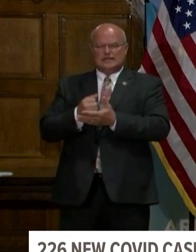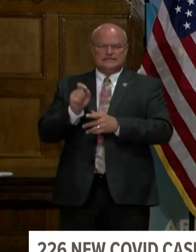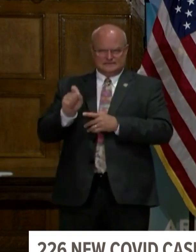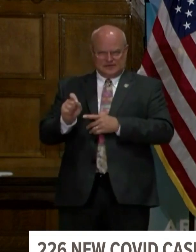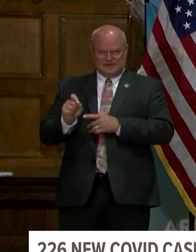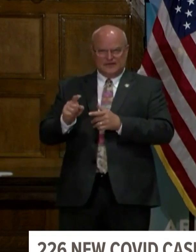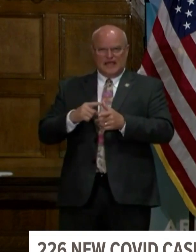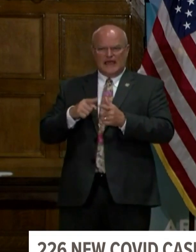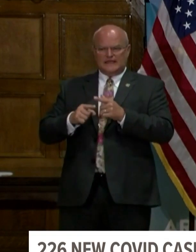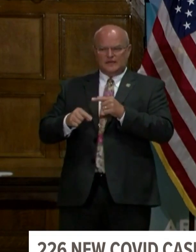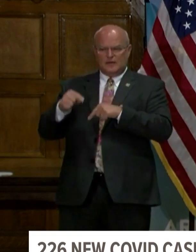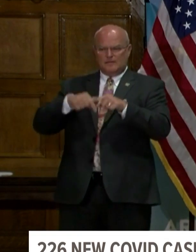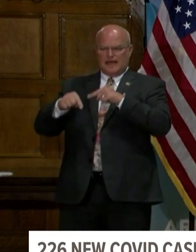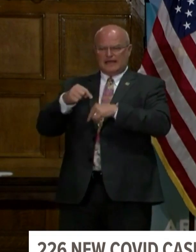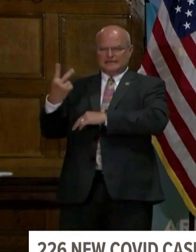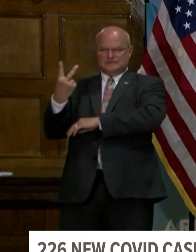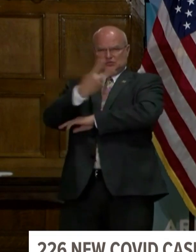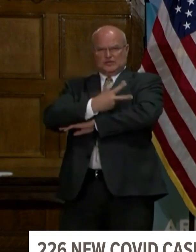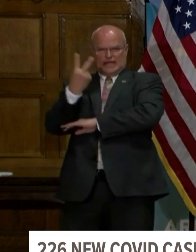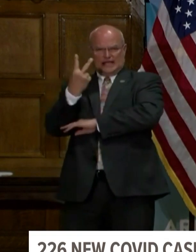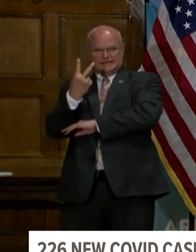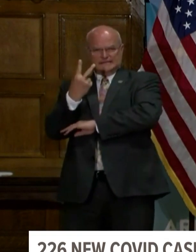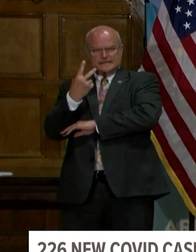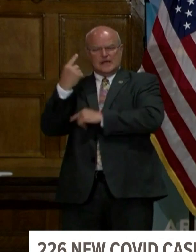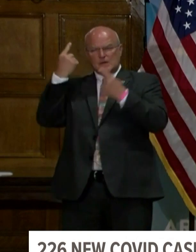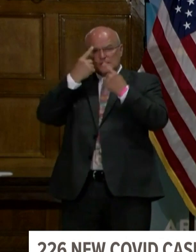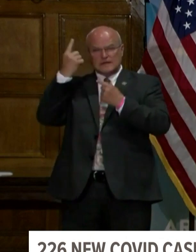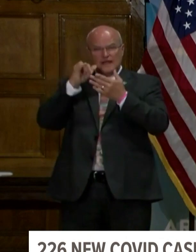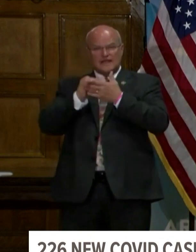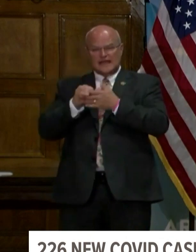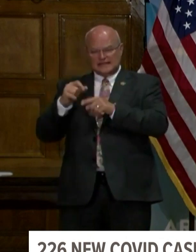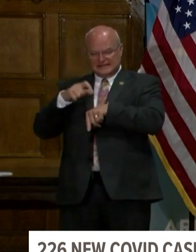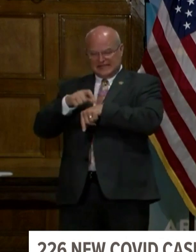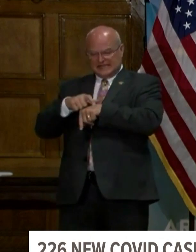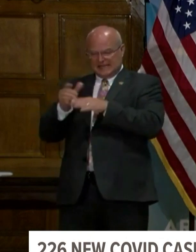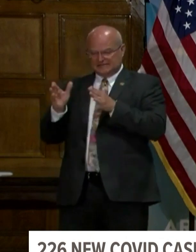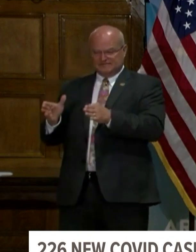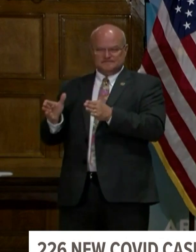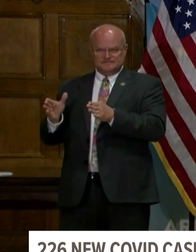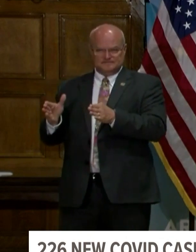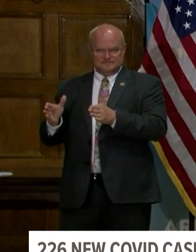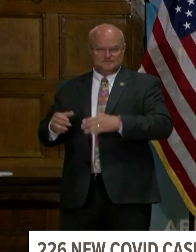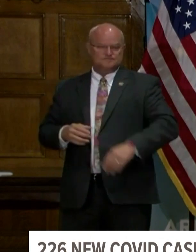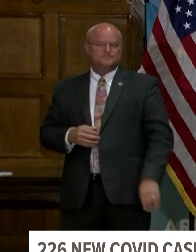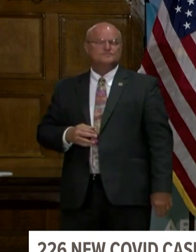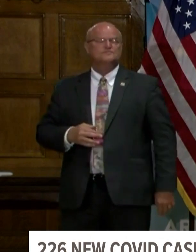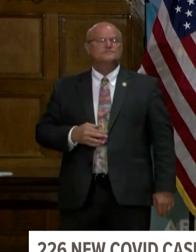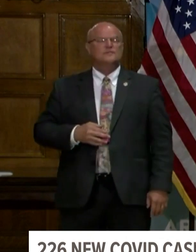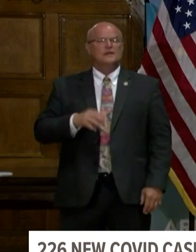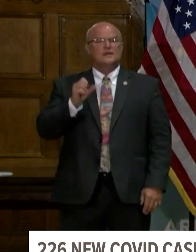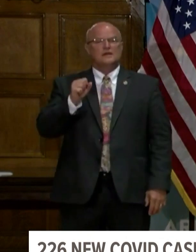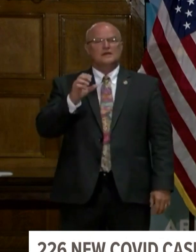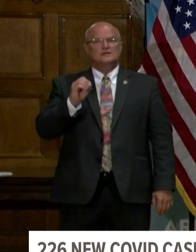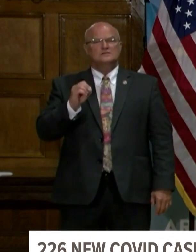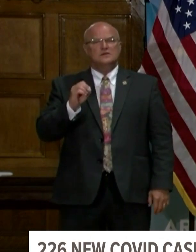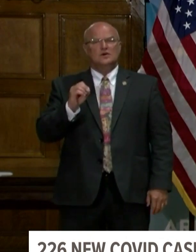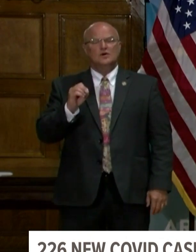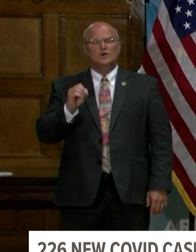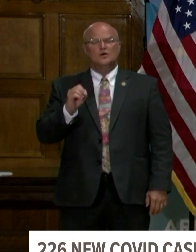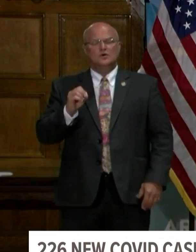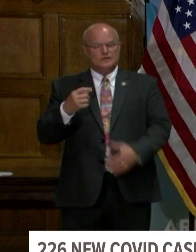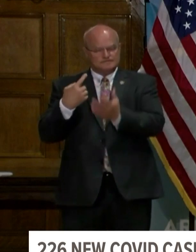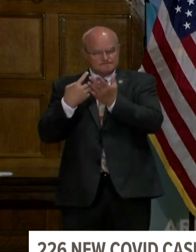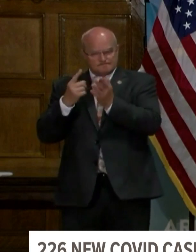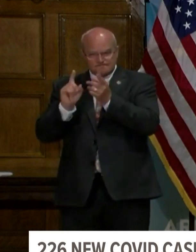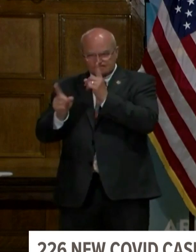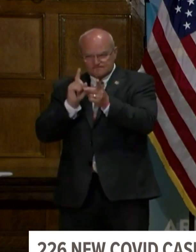collected, and then we back up 2 days, and we consider that to be their period of infectivity. So we talk